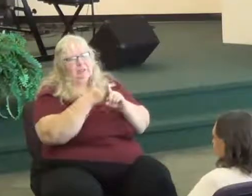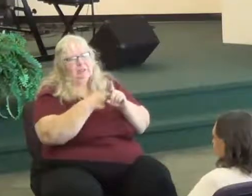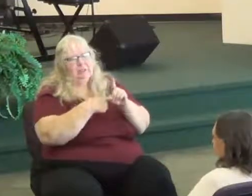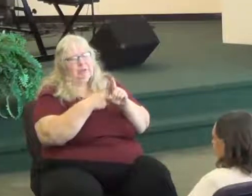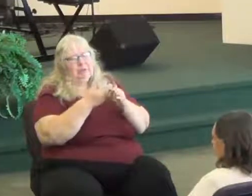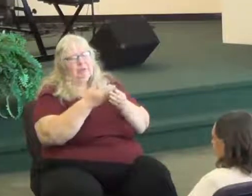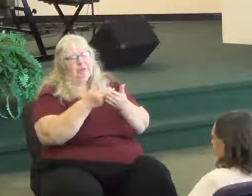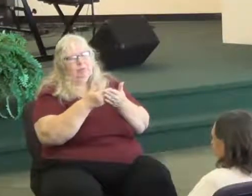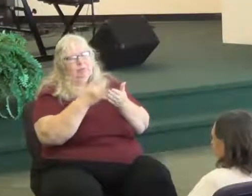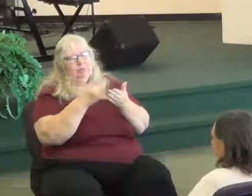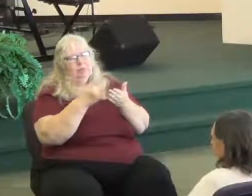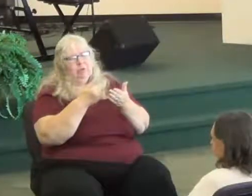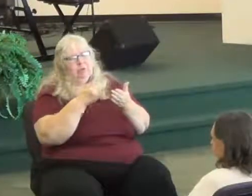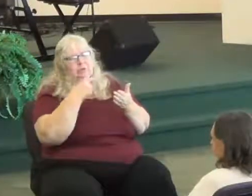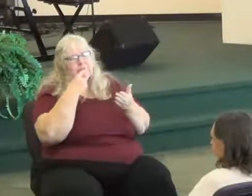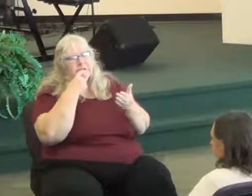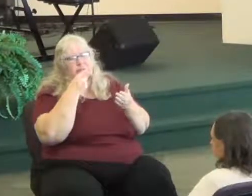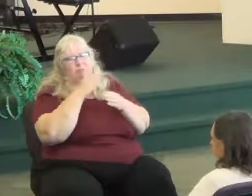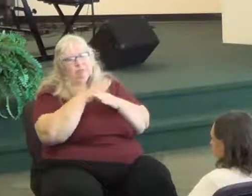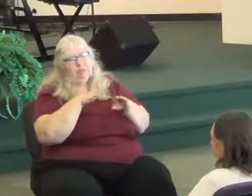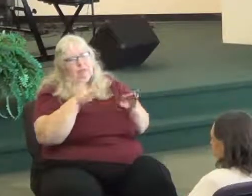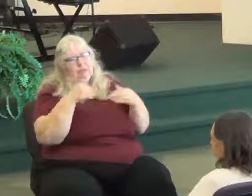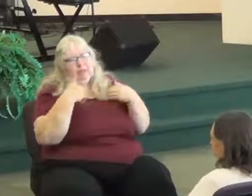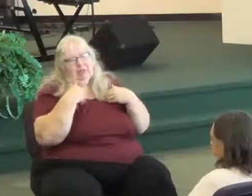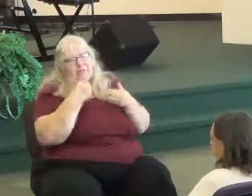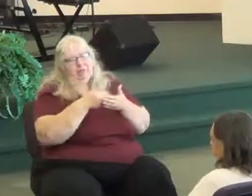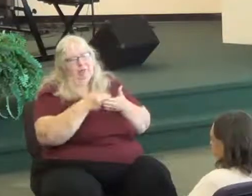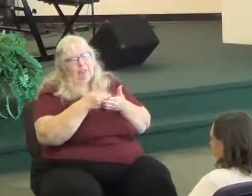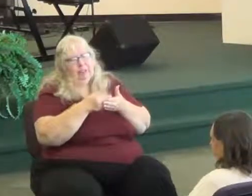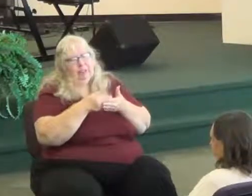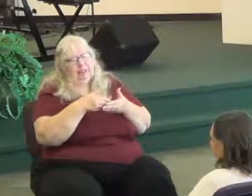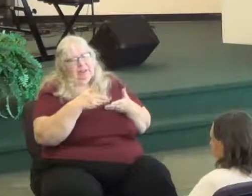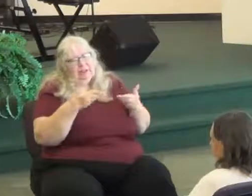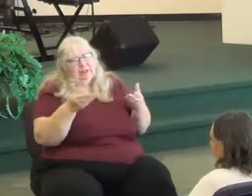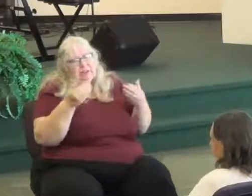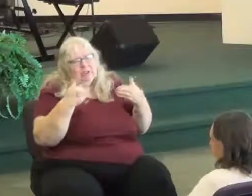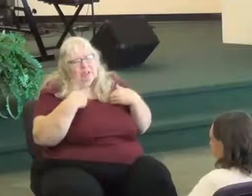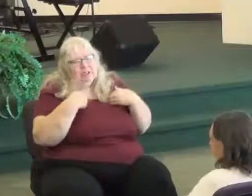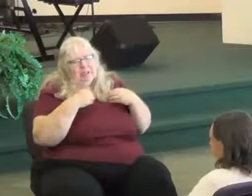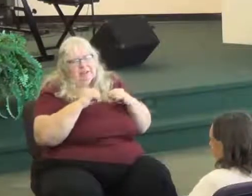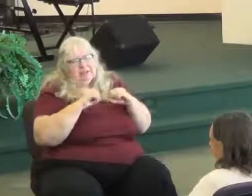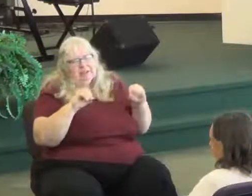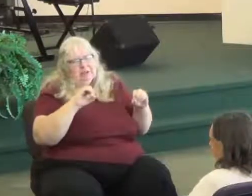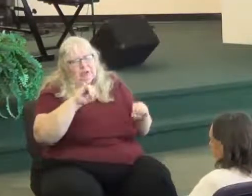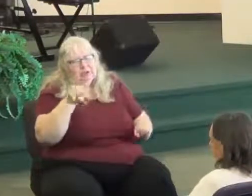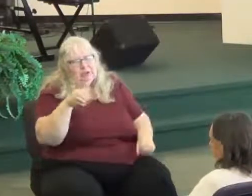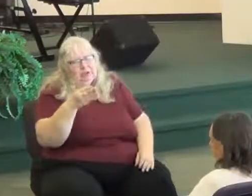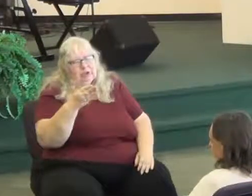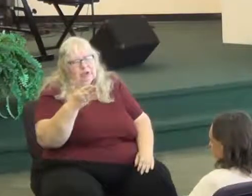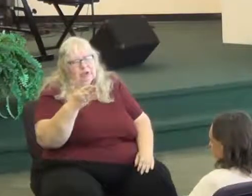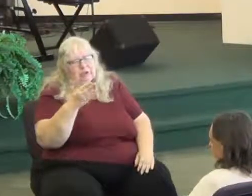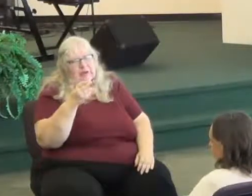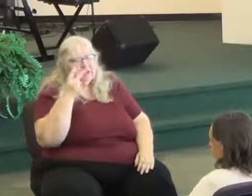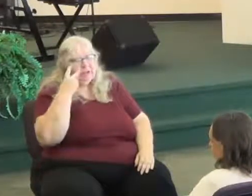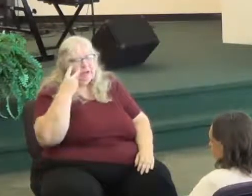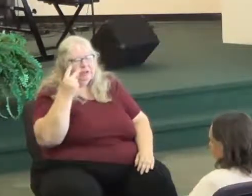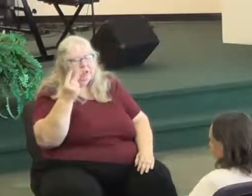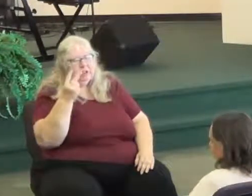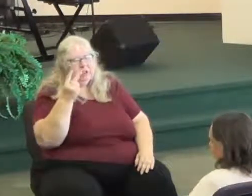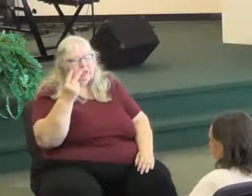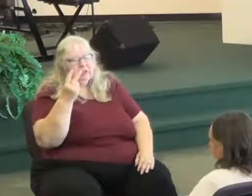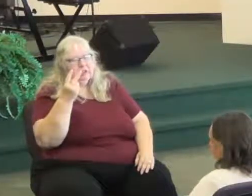said, we don't have the budget for it. So I didn't have a job. And right about that time, I saw a newsletter